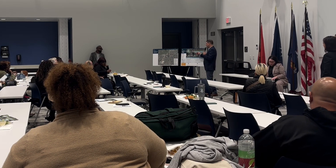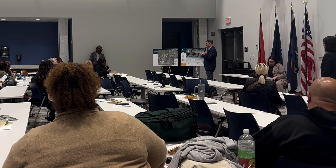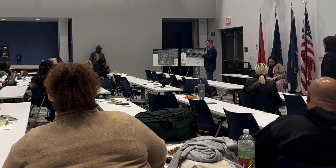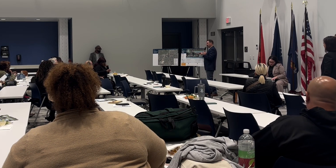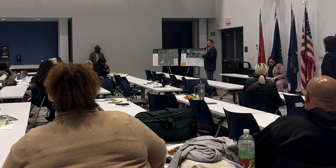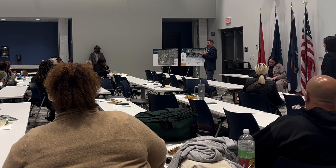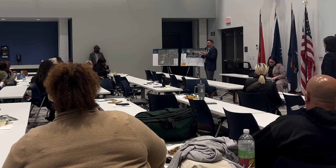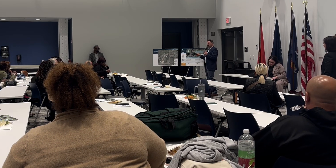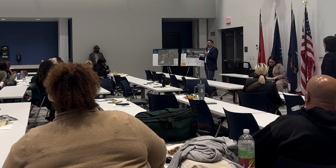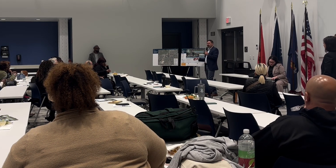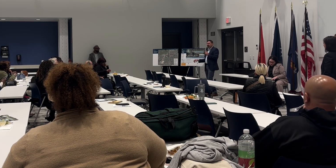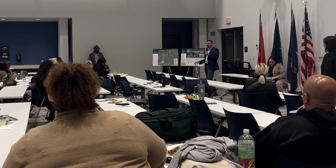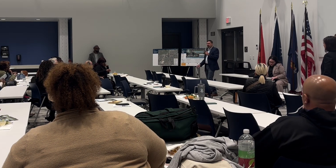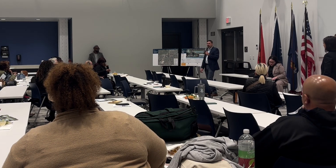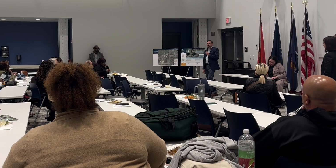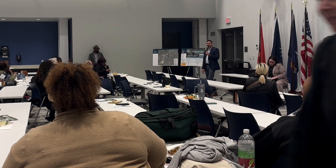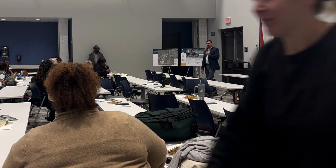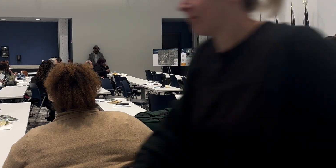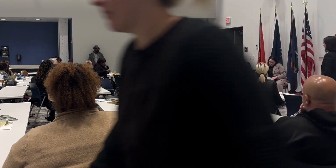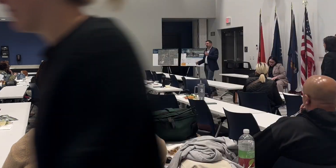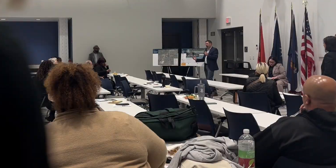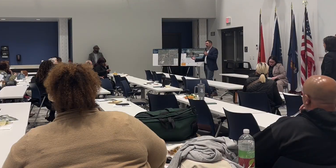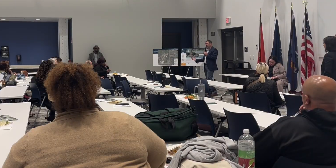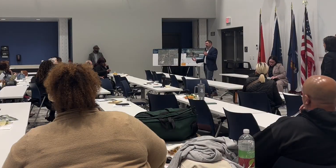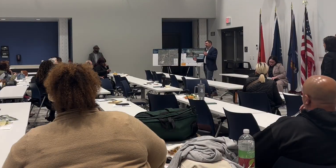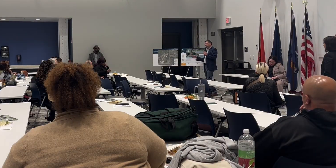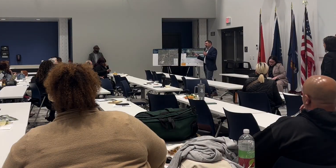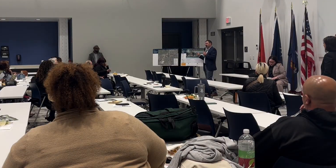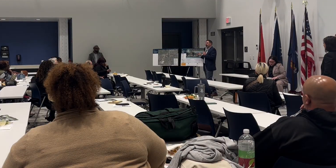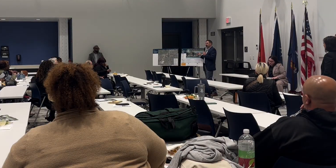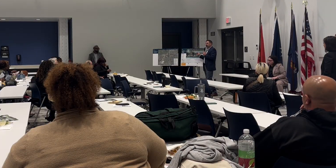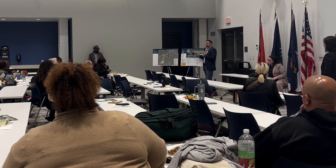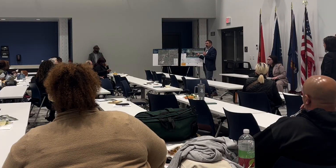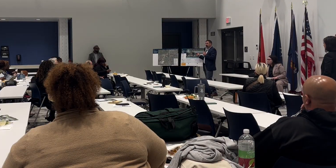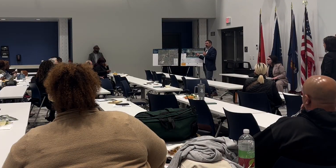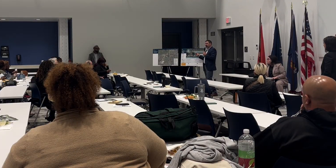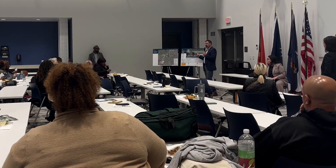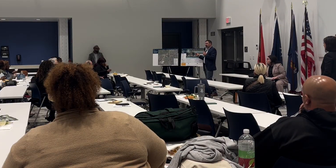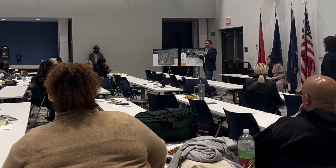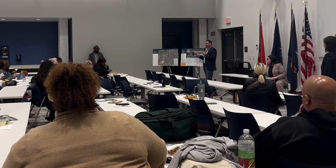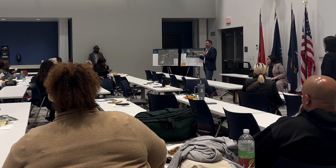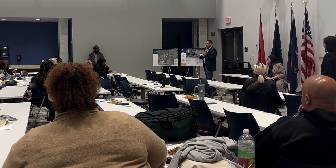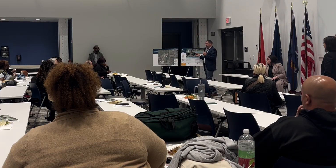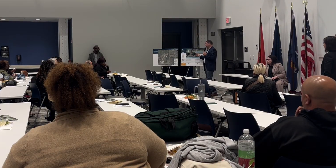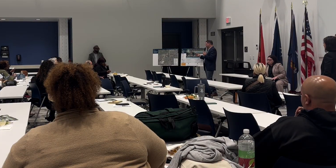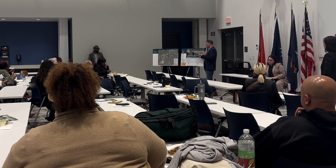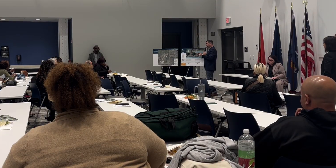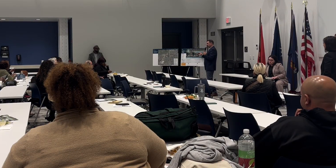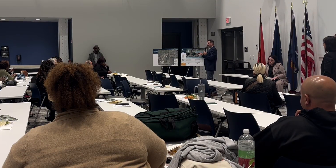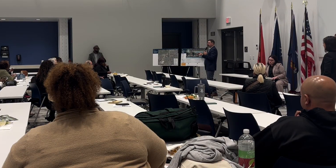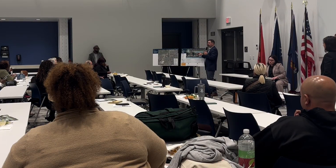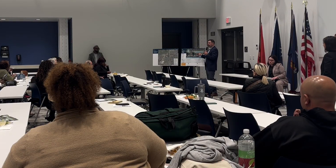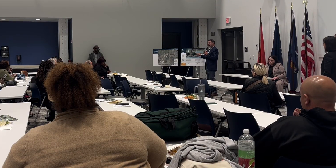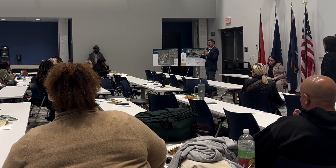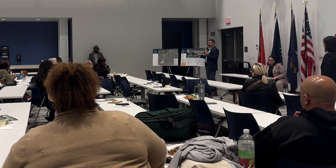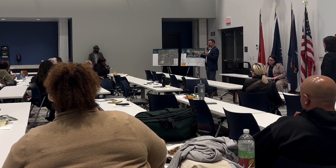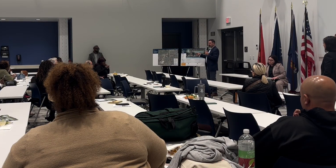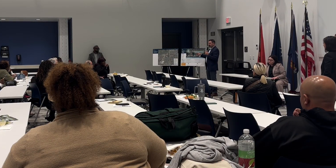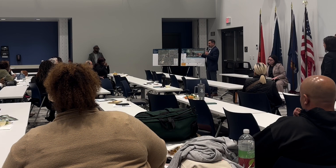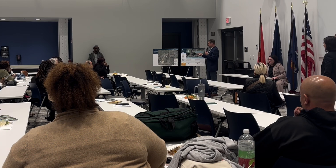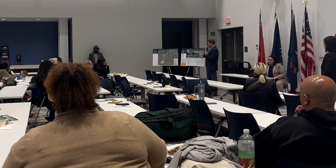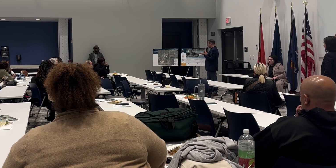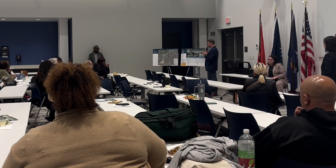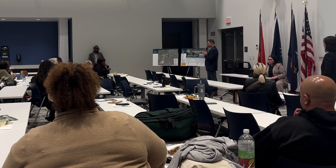lot of significant dangers associated with it. Obviously, this is essentially mining in a hazardous environment